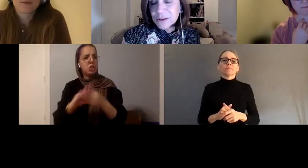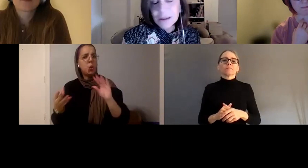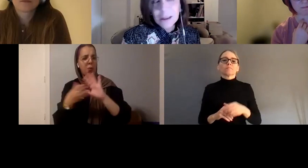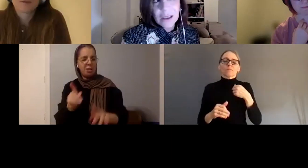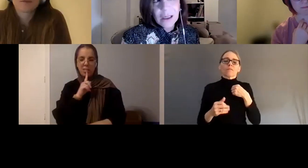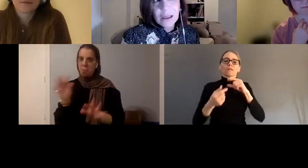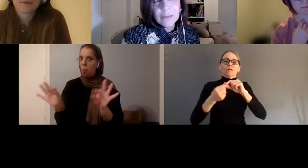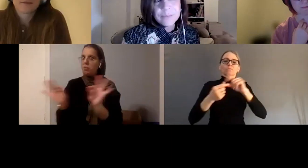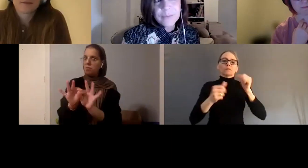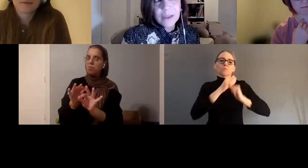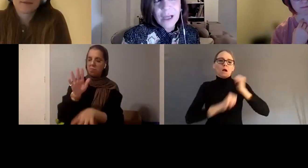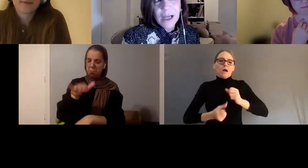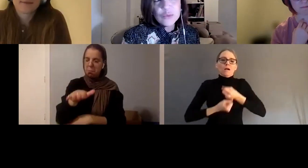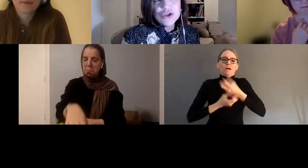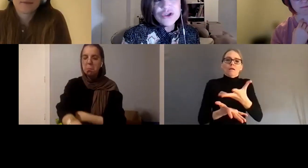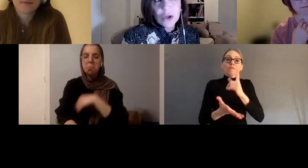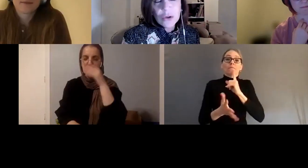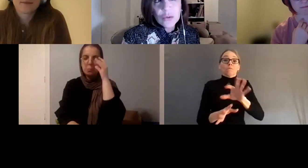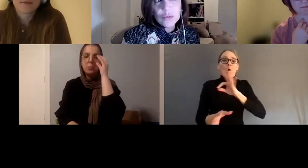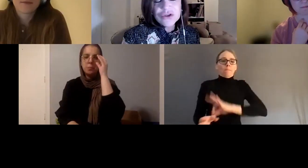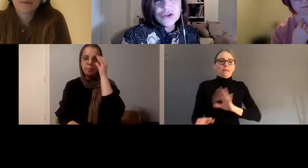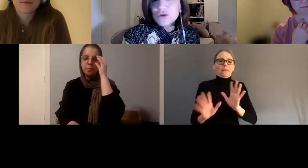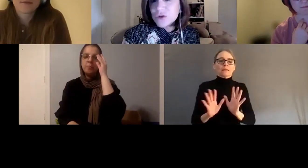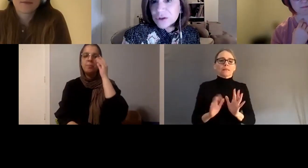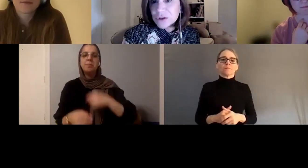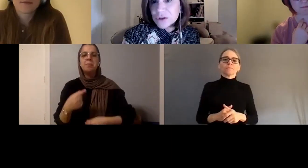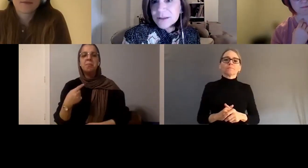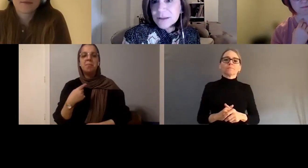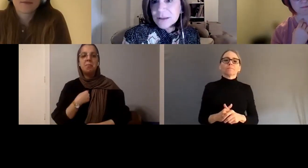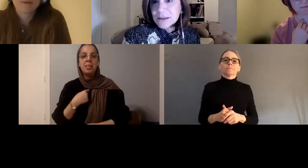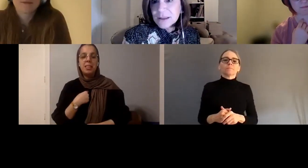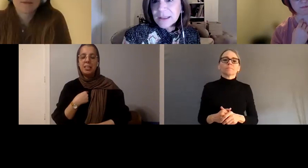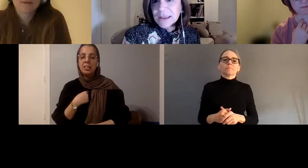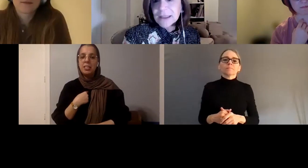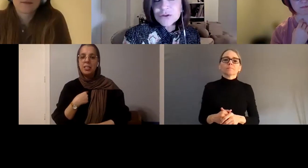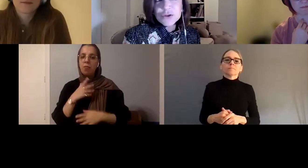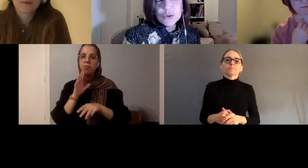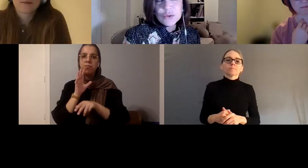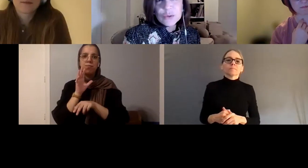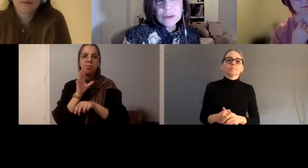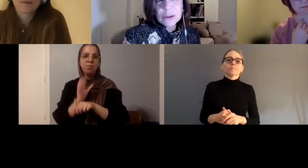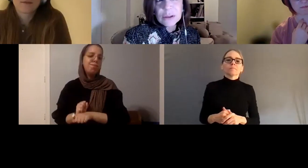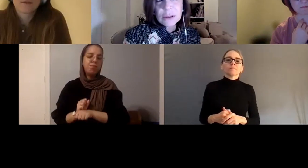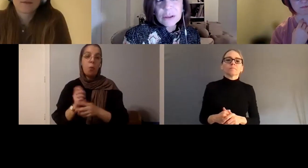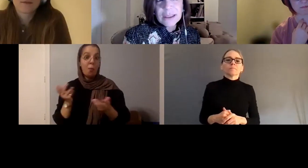actually. I was so socialized